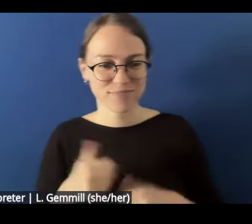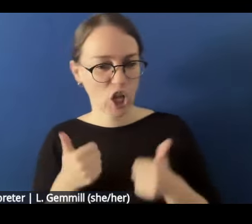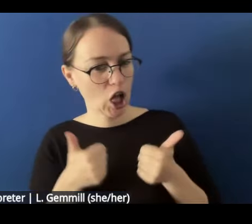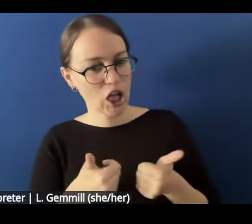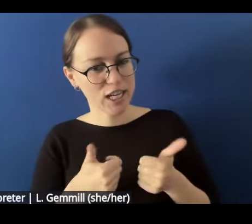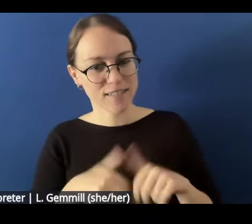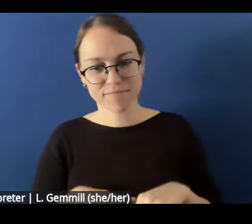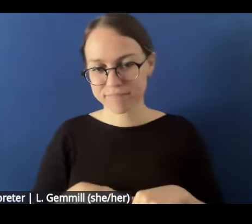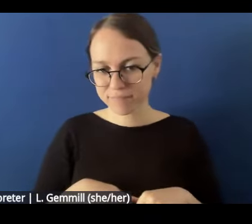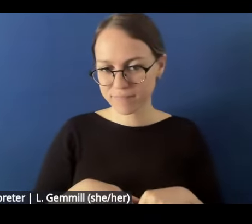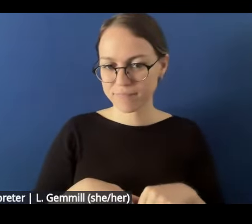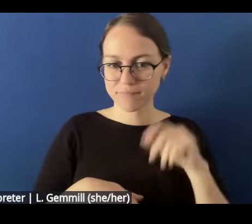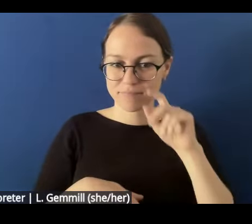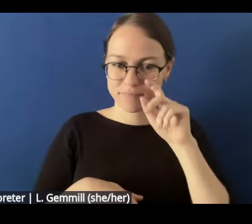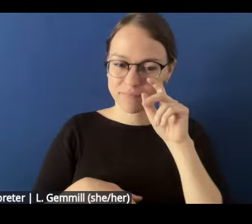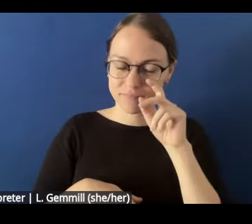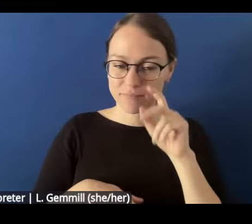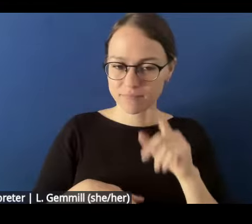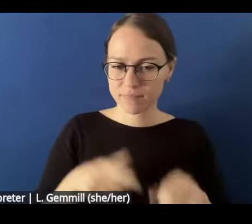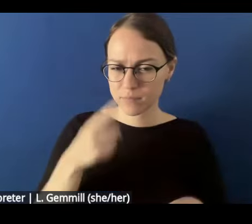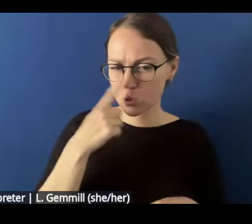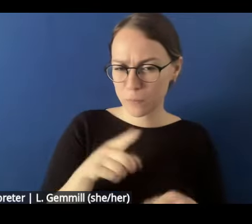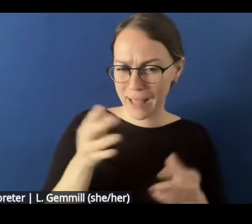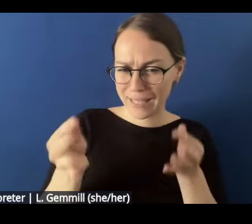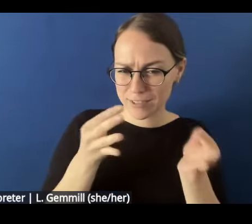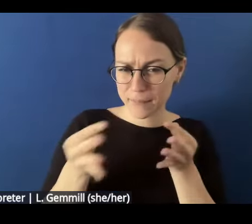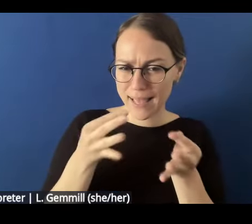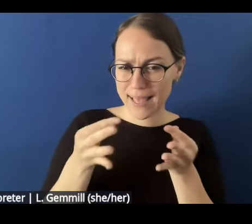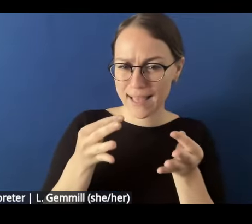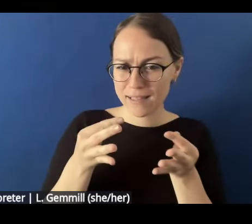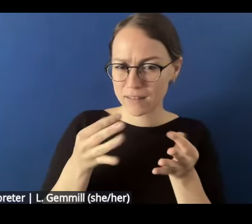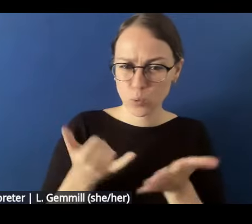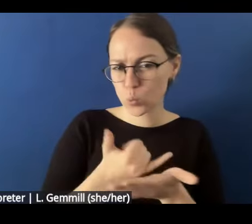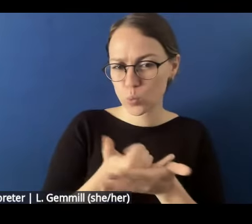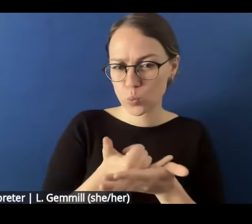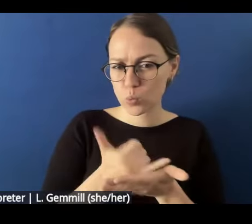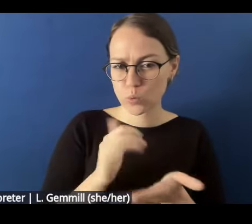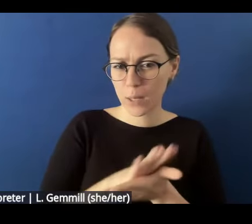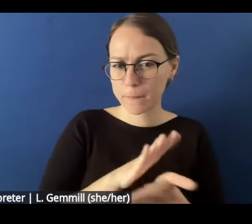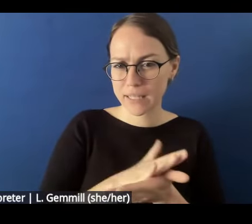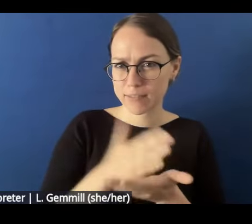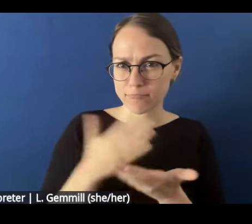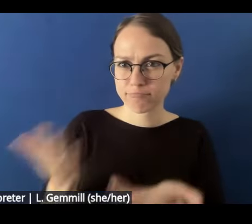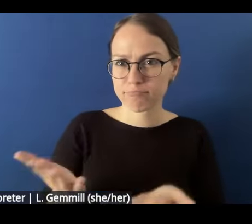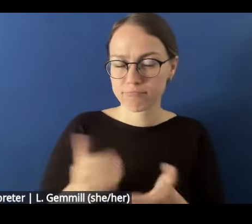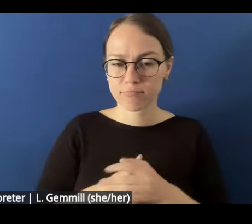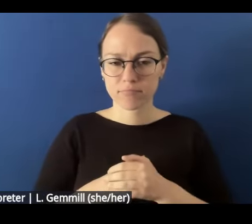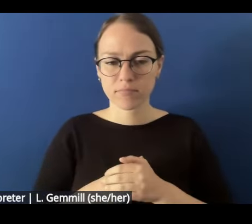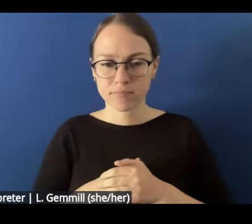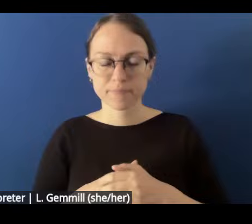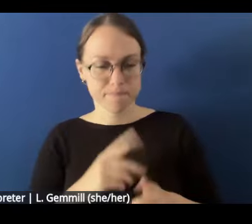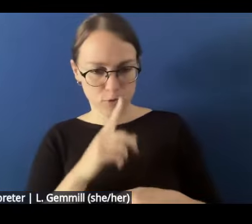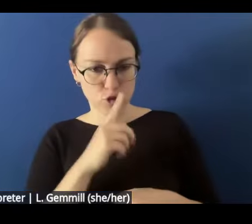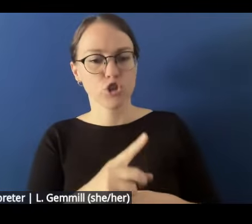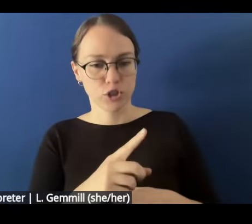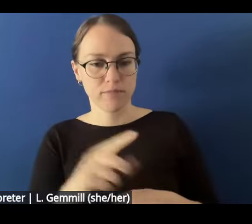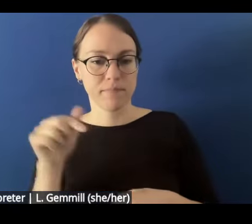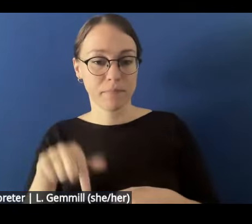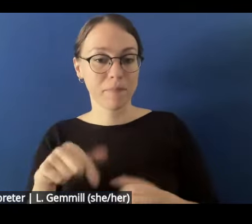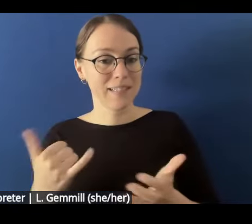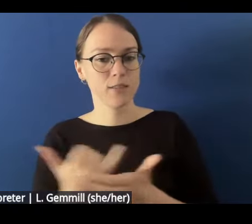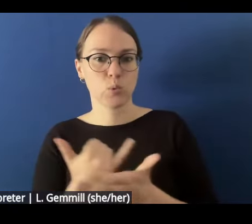would, could you walk us through the new document? Sure. So this is a new change as well. So one of the things that we